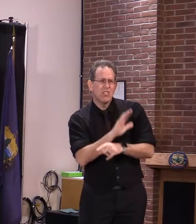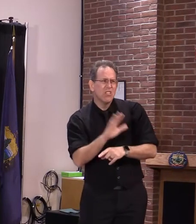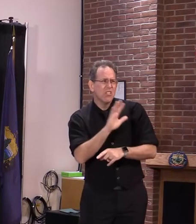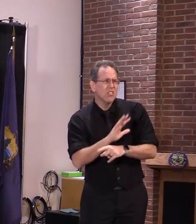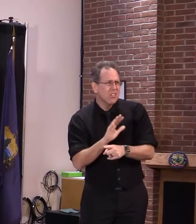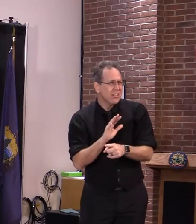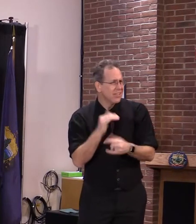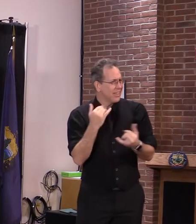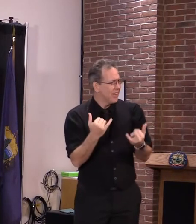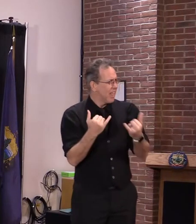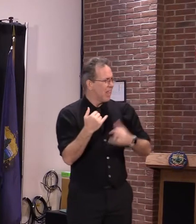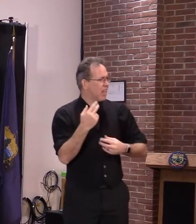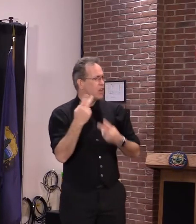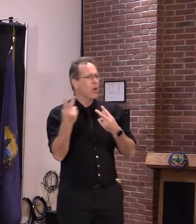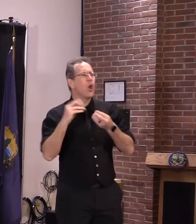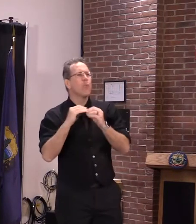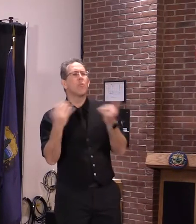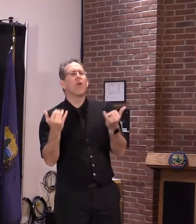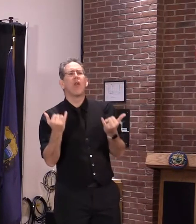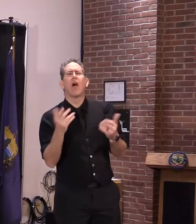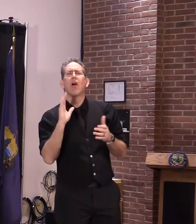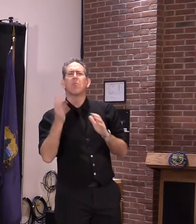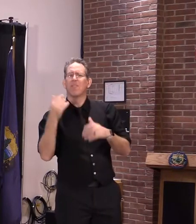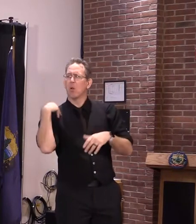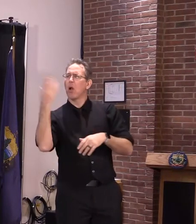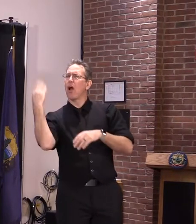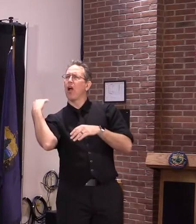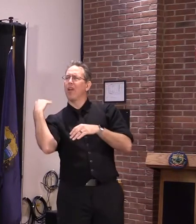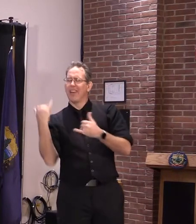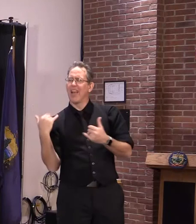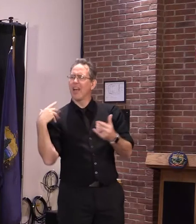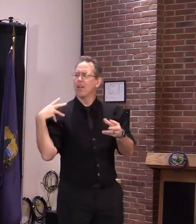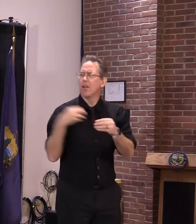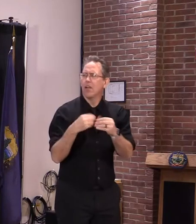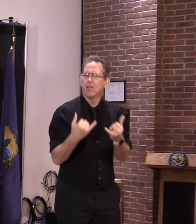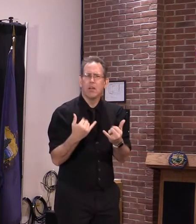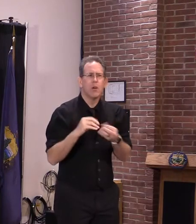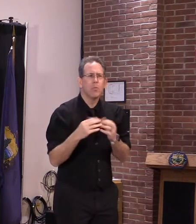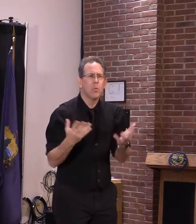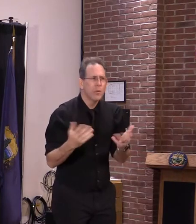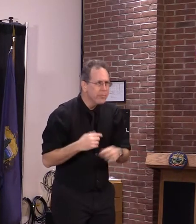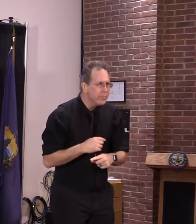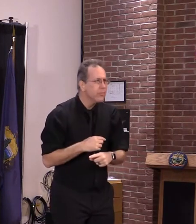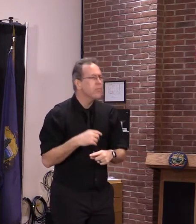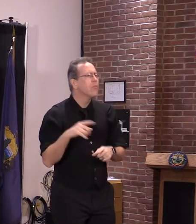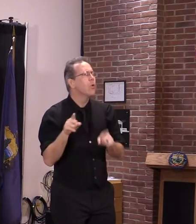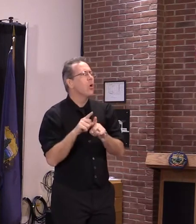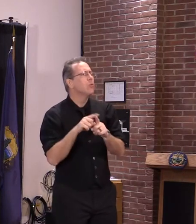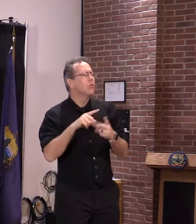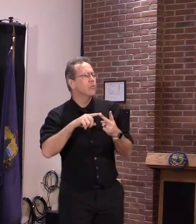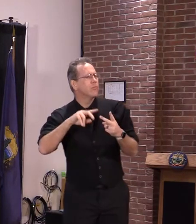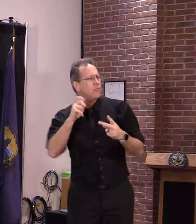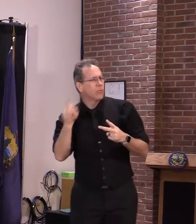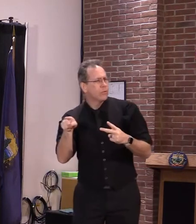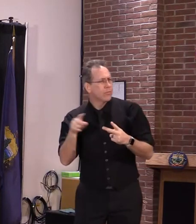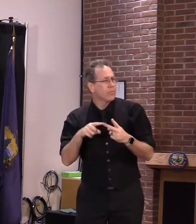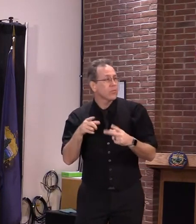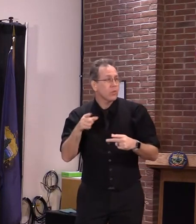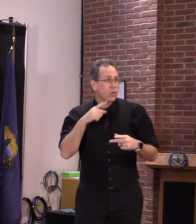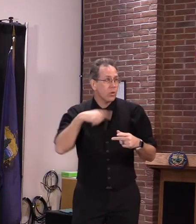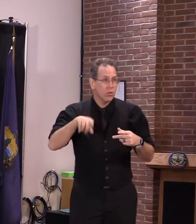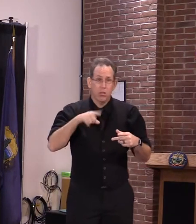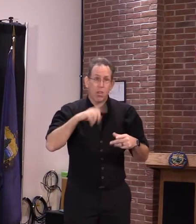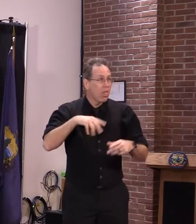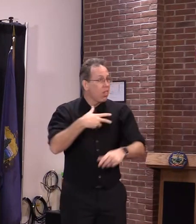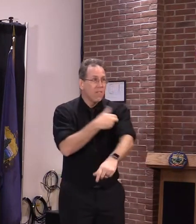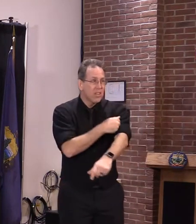is now? And at the same time, more recently, you said something to the effect of, if you're not vaccinated, you're going to get it. And